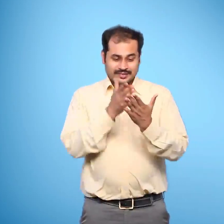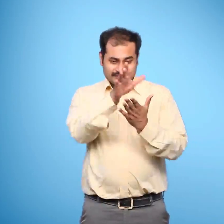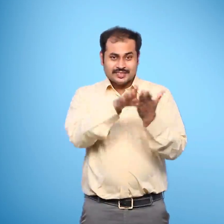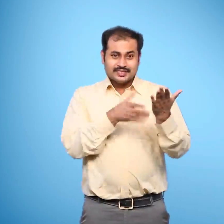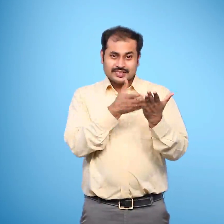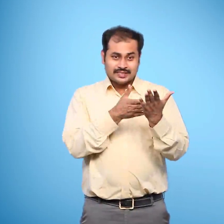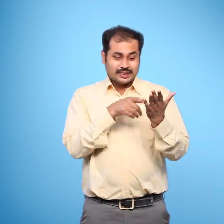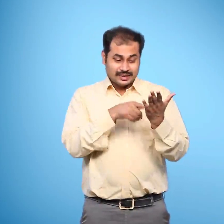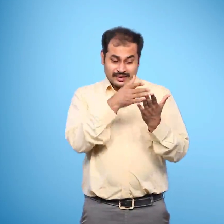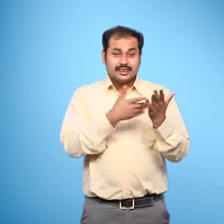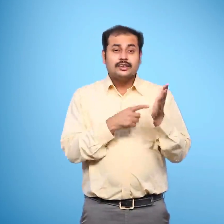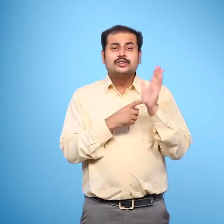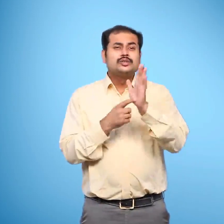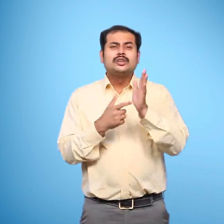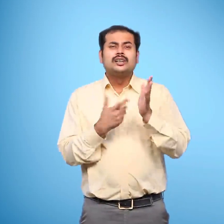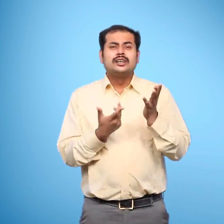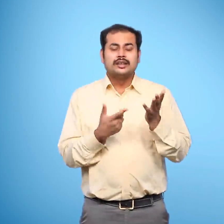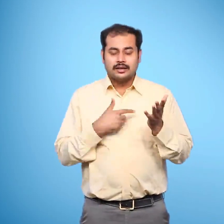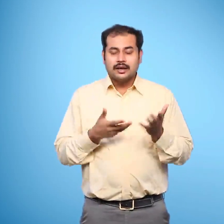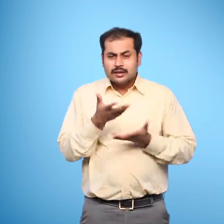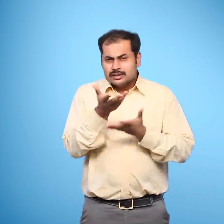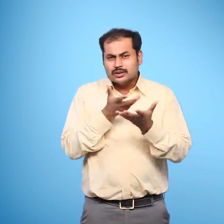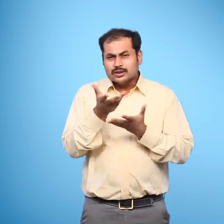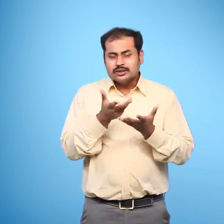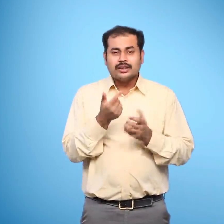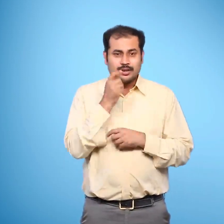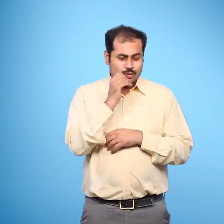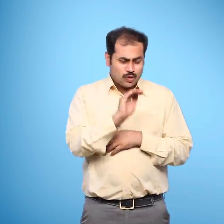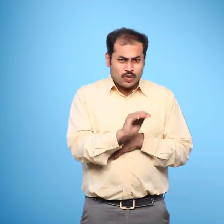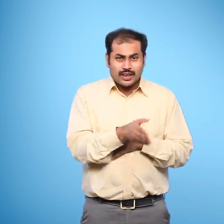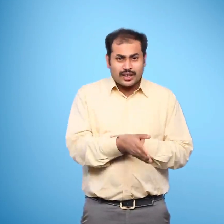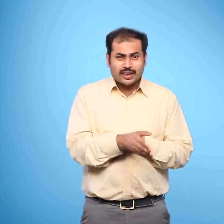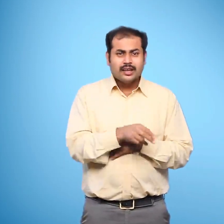This page presents a conversation between a boy Velu